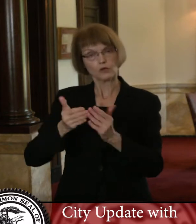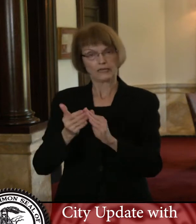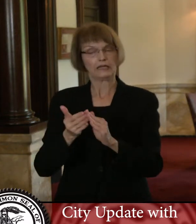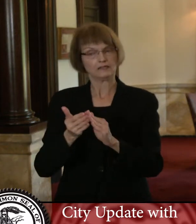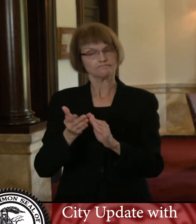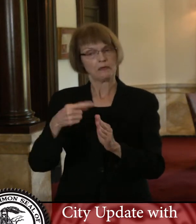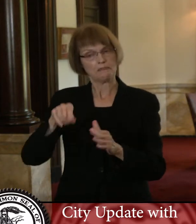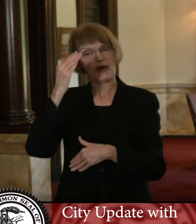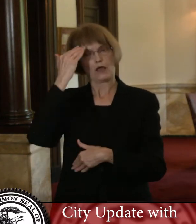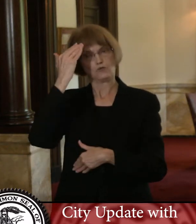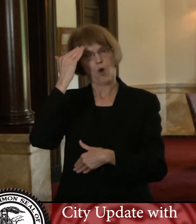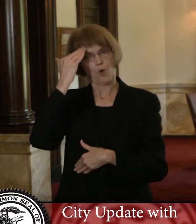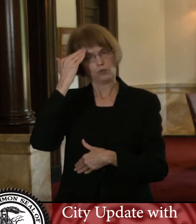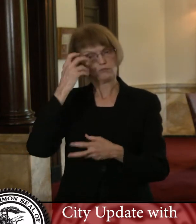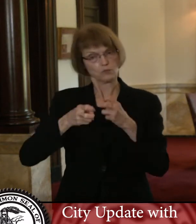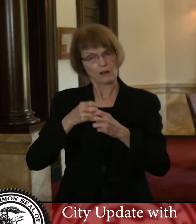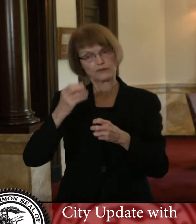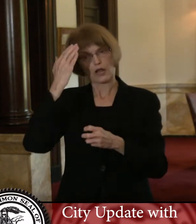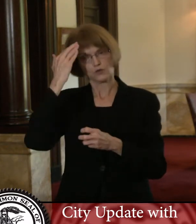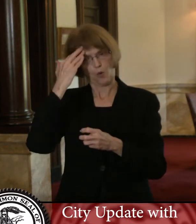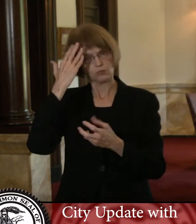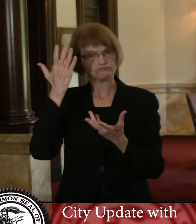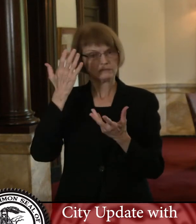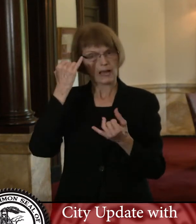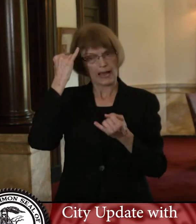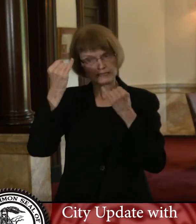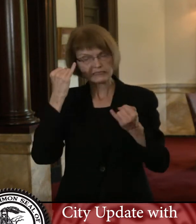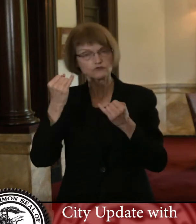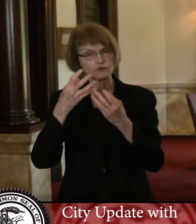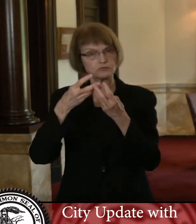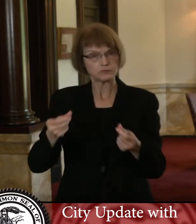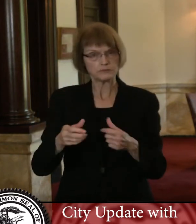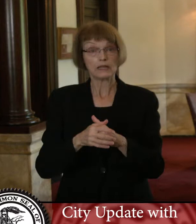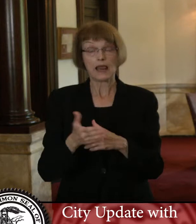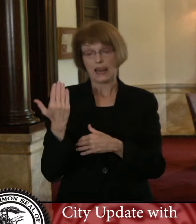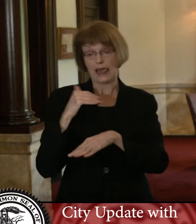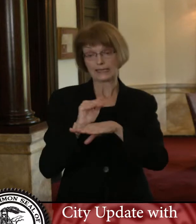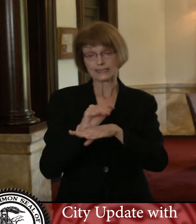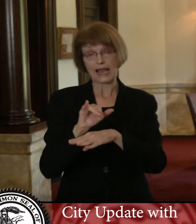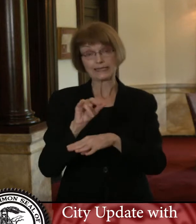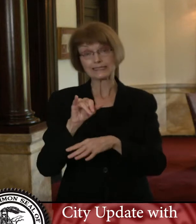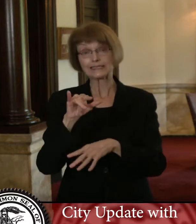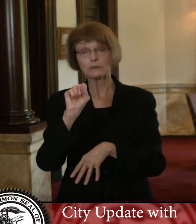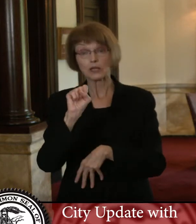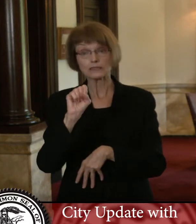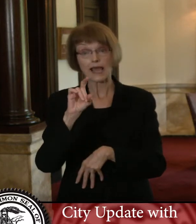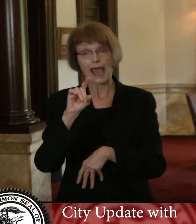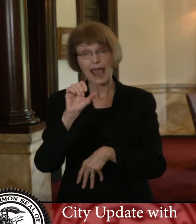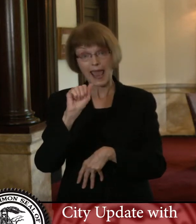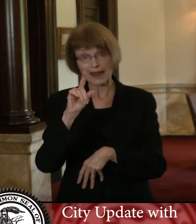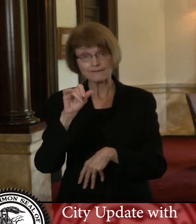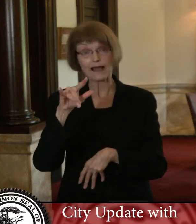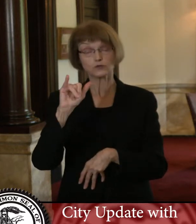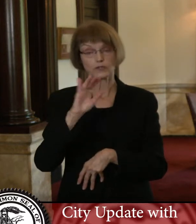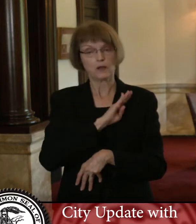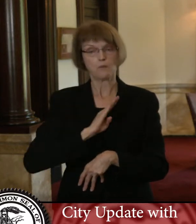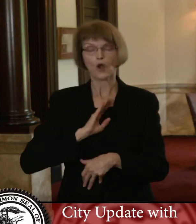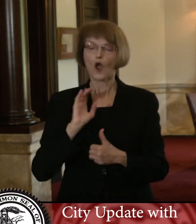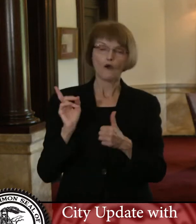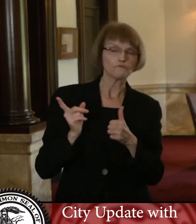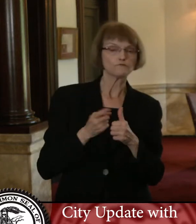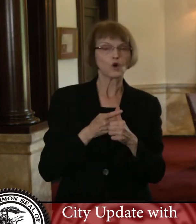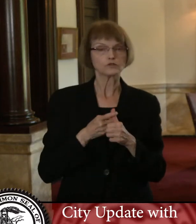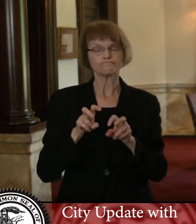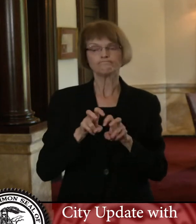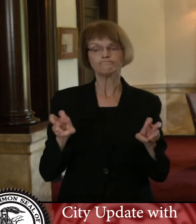who live and work in them. So last night, the Stimulus Advisory Board held its first listening session to hear